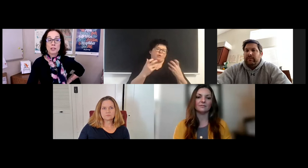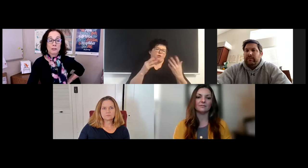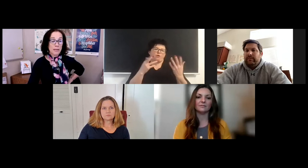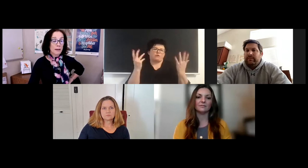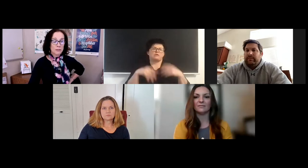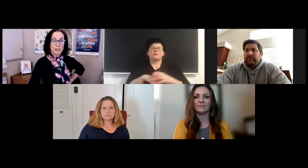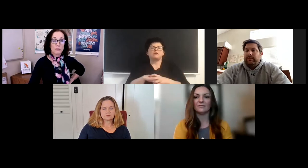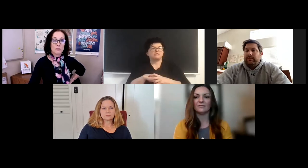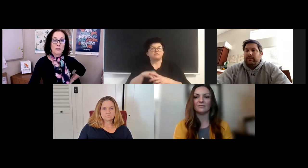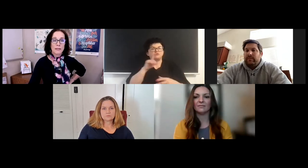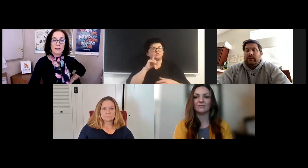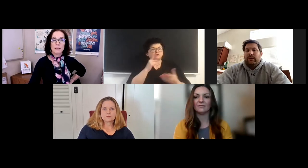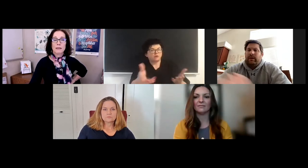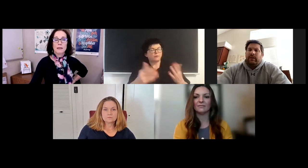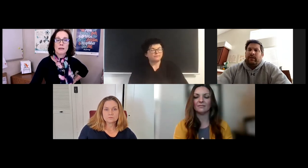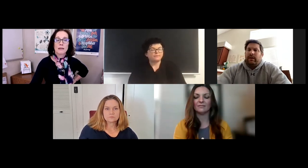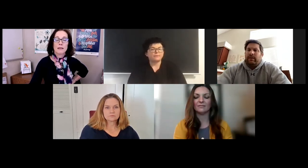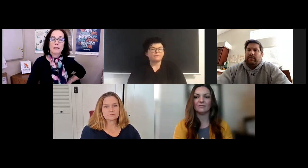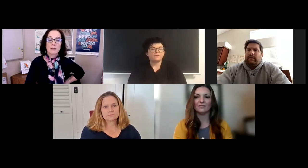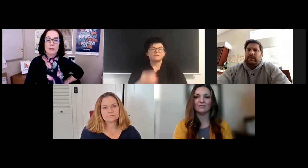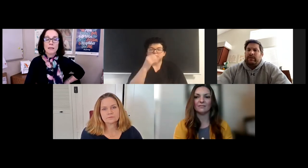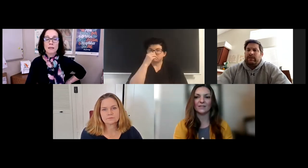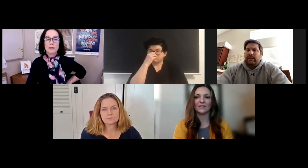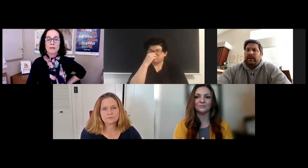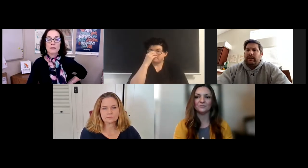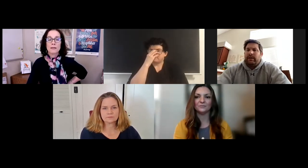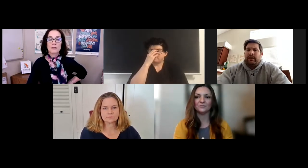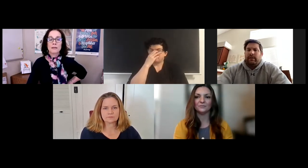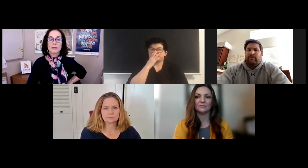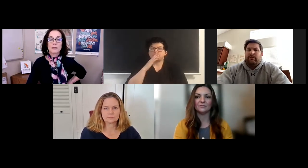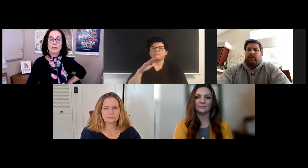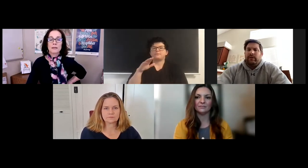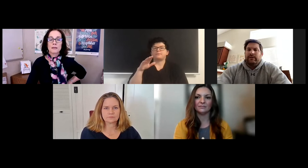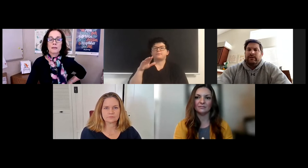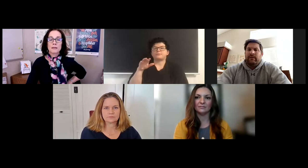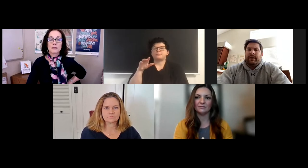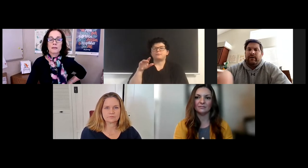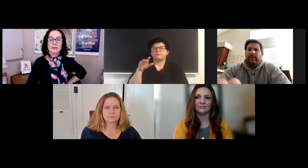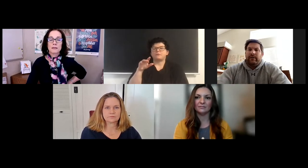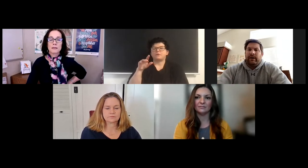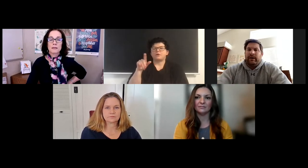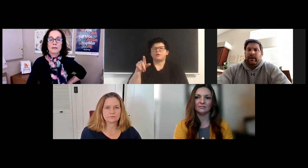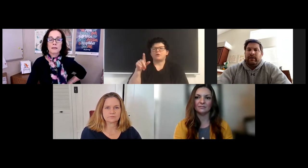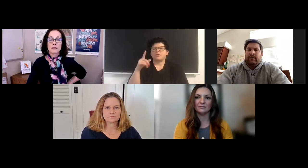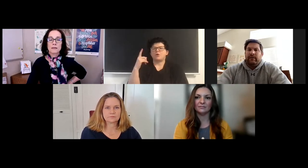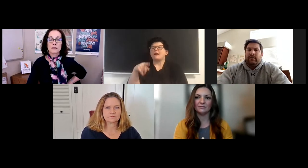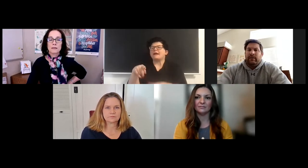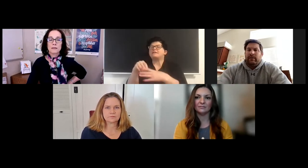I'm sure. Yeah, sure. Go ahead. Sure. Yeah, the question in the chat was about